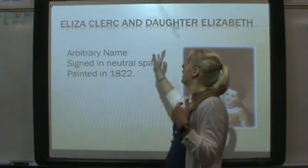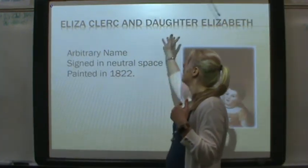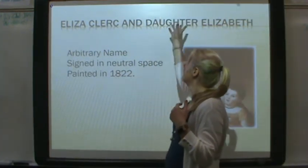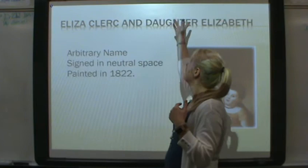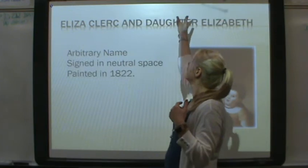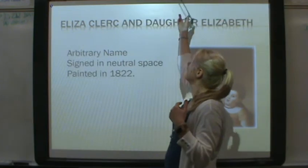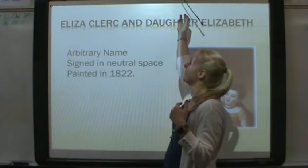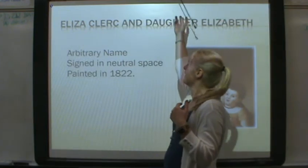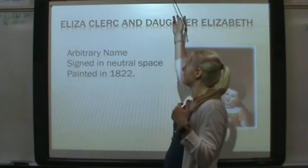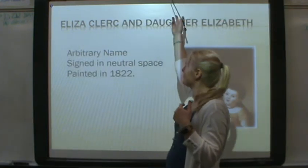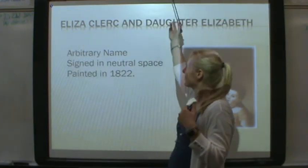Alright.